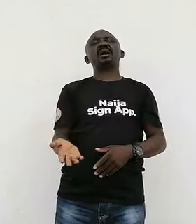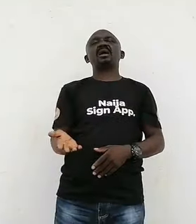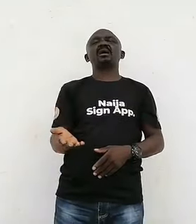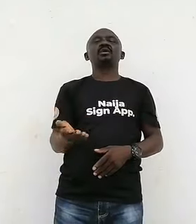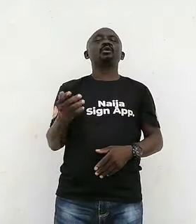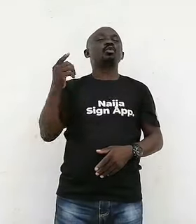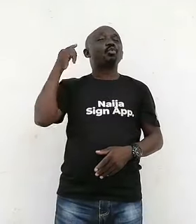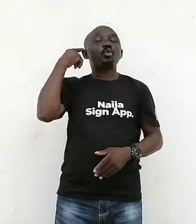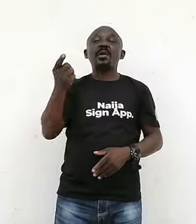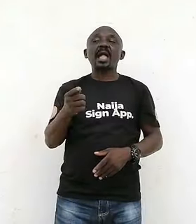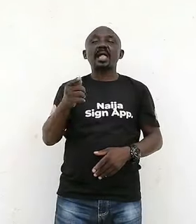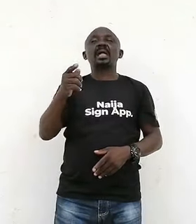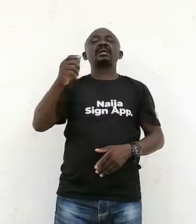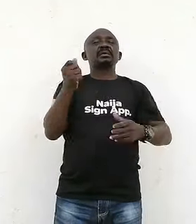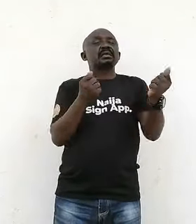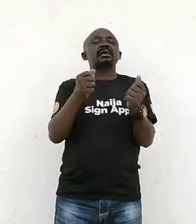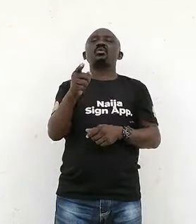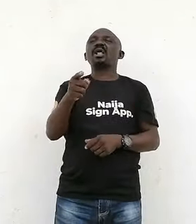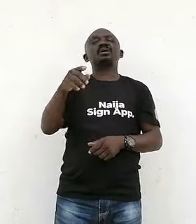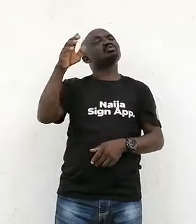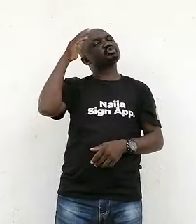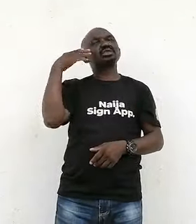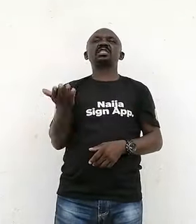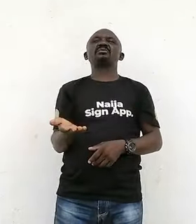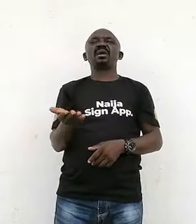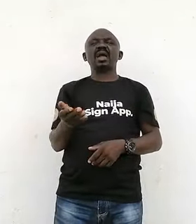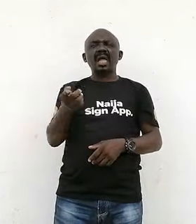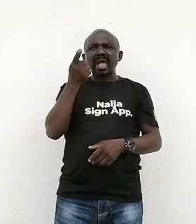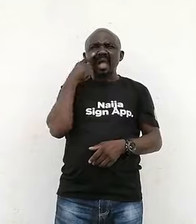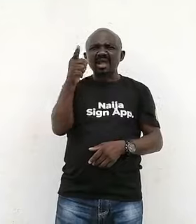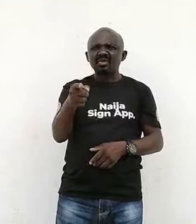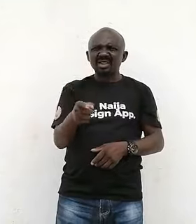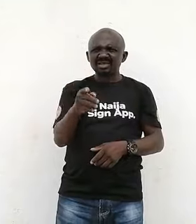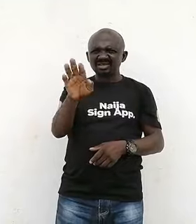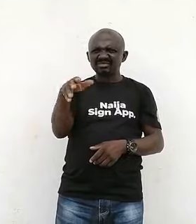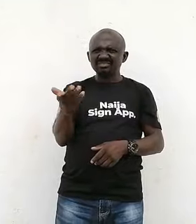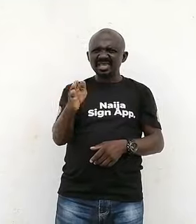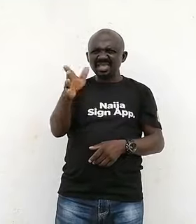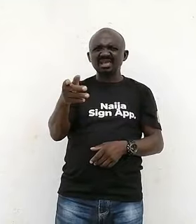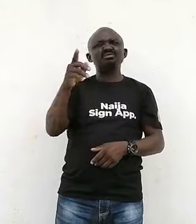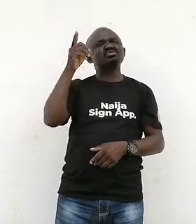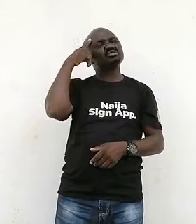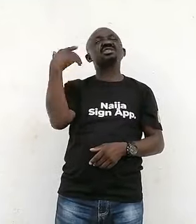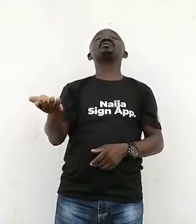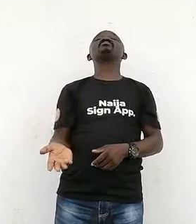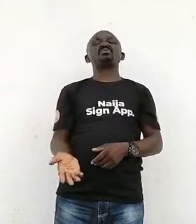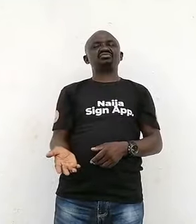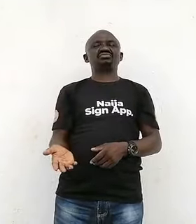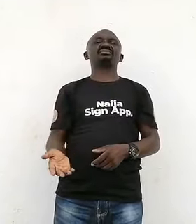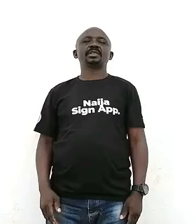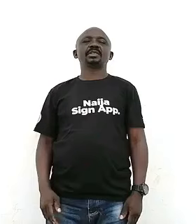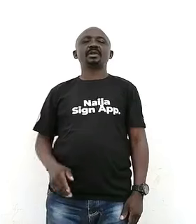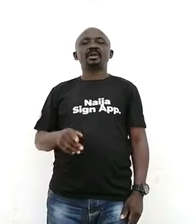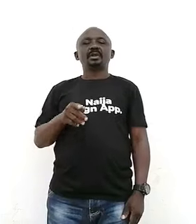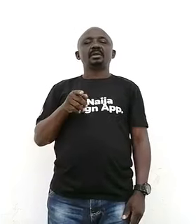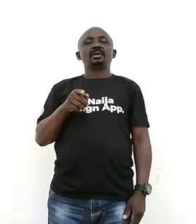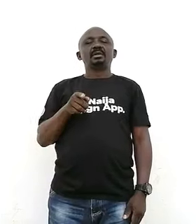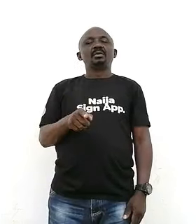discussion about the sign languages in the international space. We have been doing this by projecting a lot